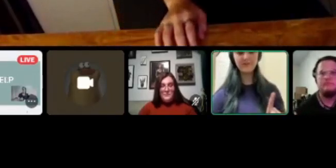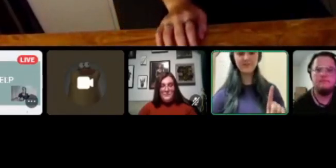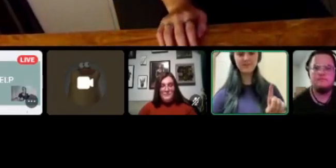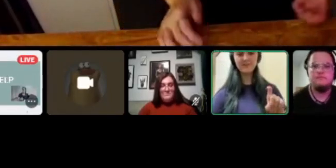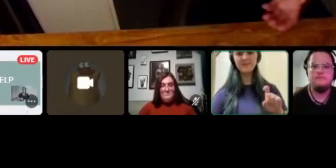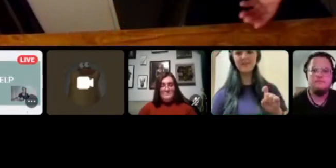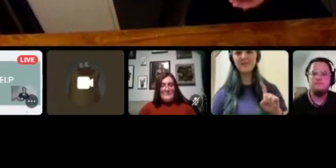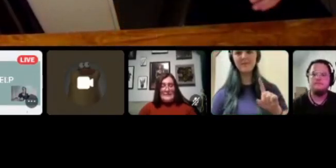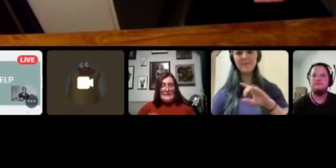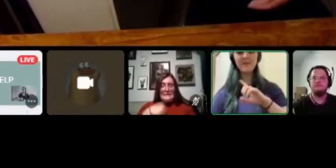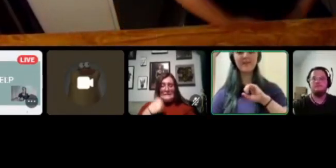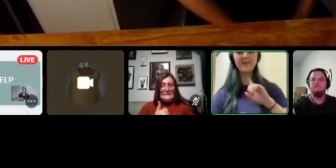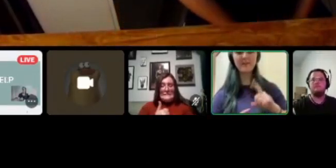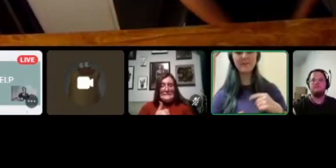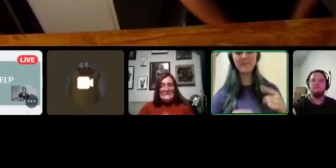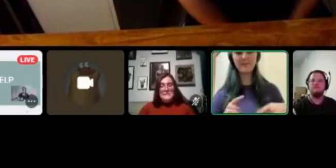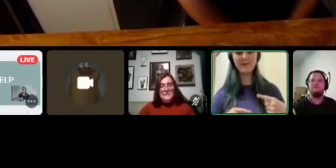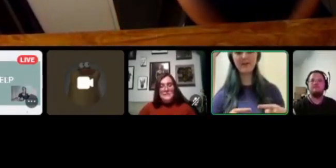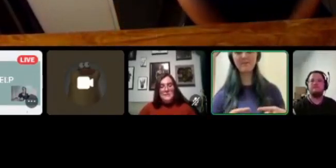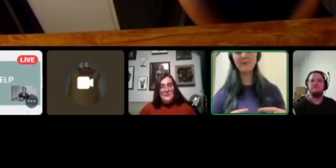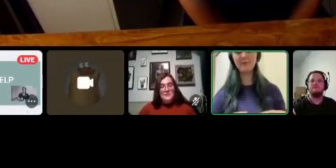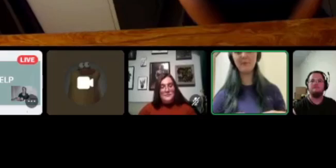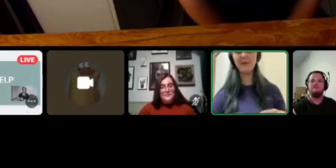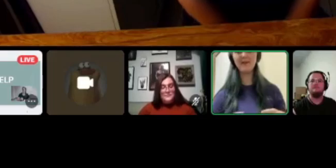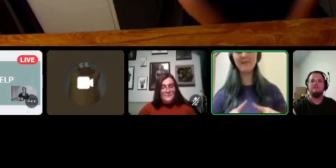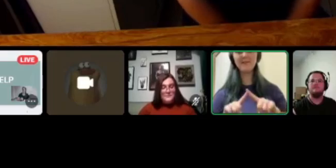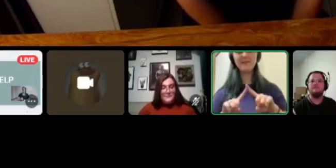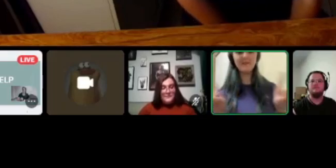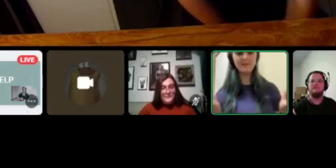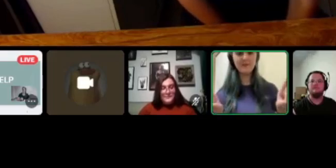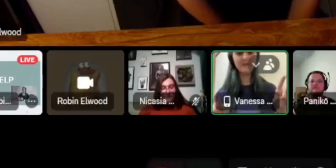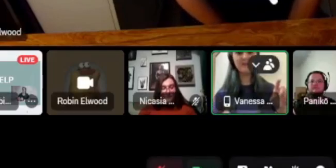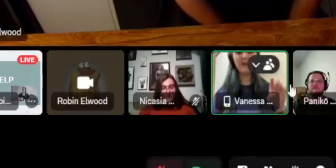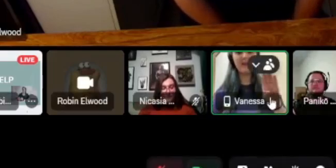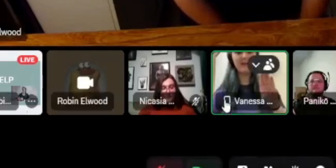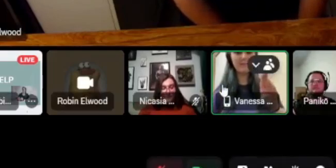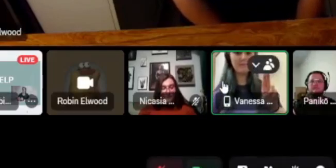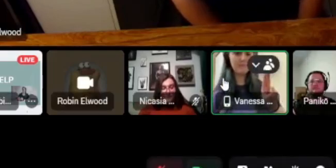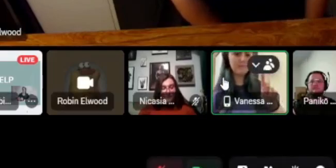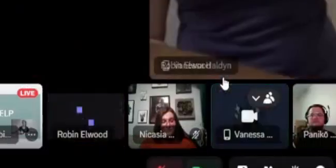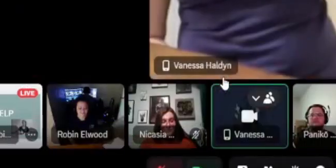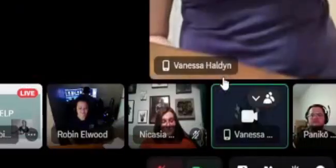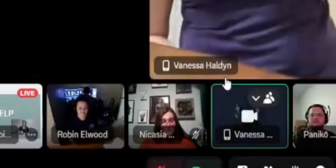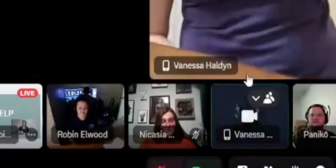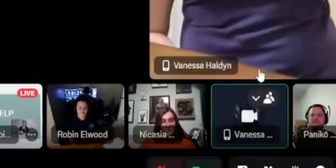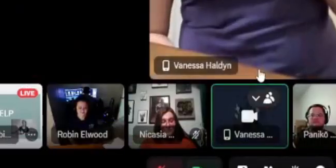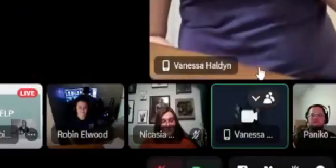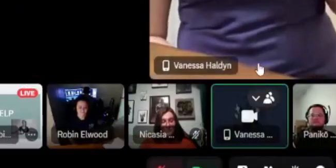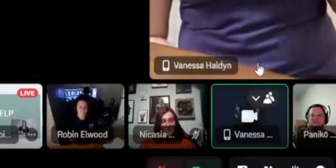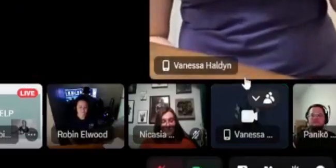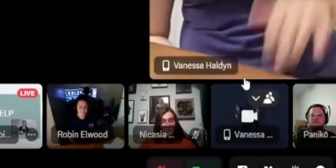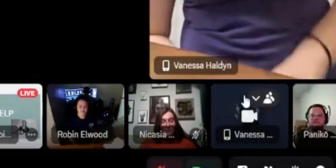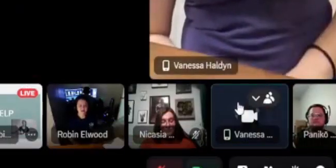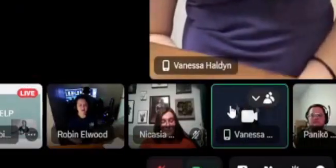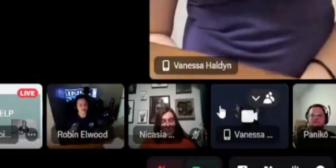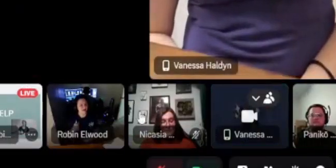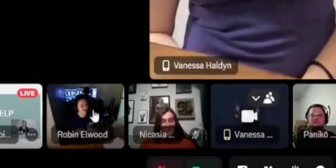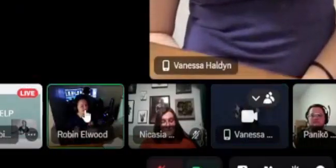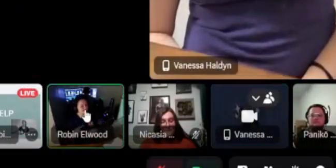Question. Because I've had people sign it multiple ways. Different and but. Same? I sign